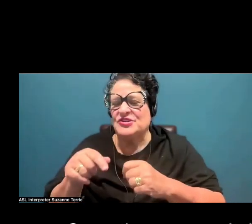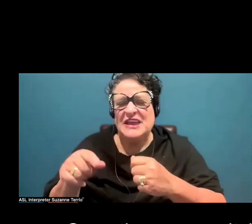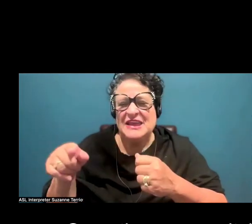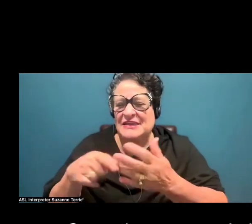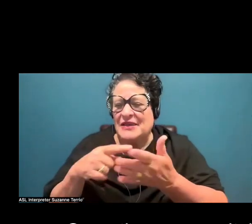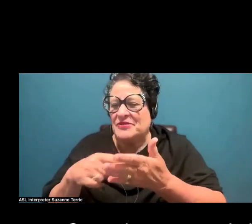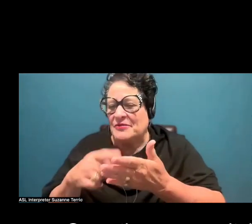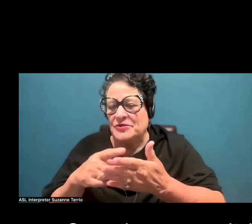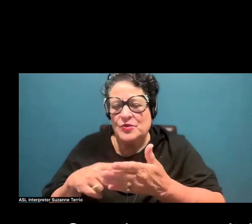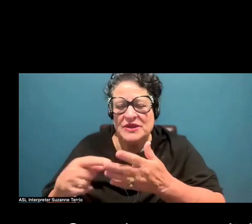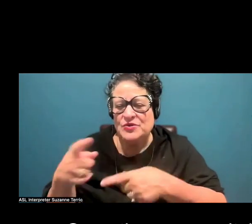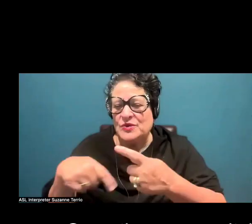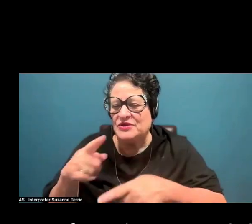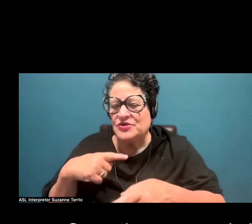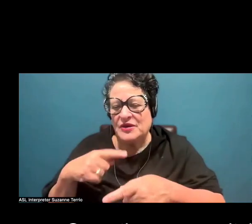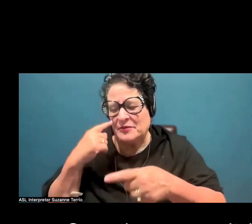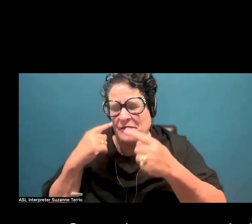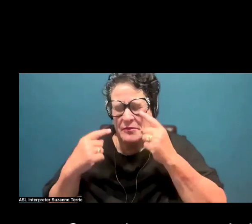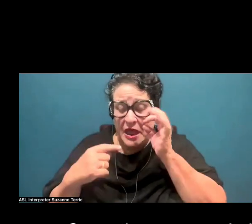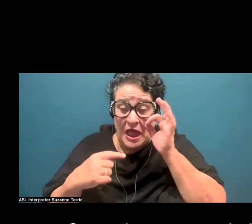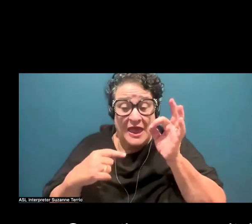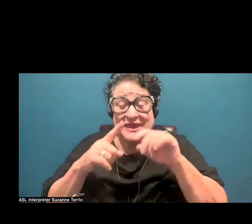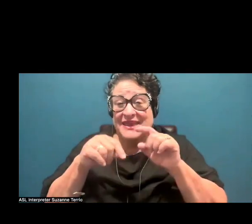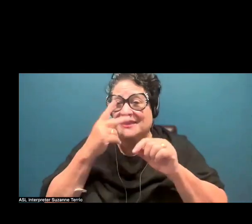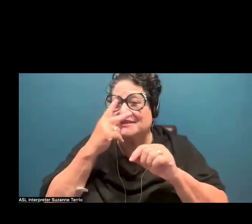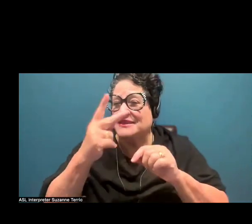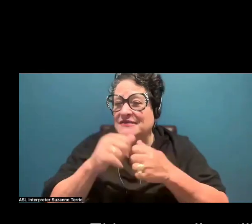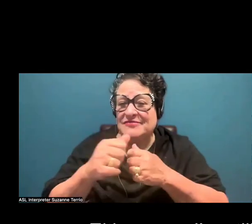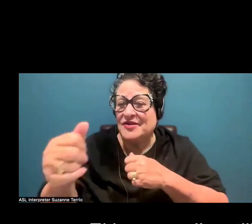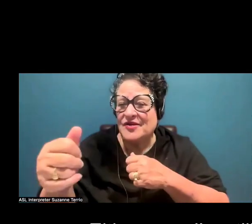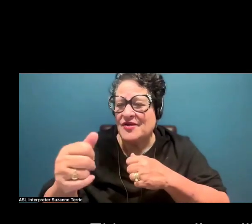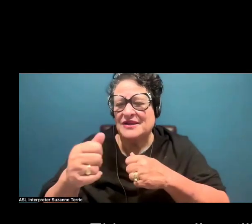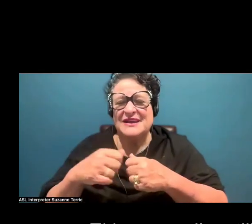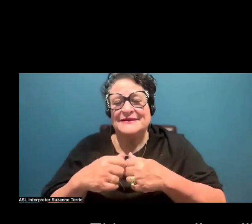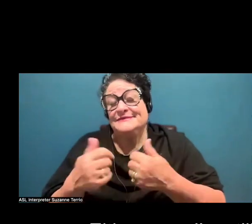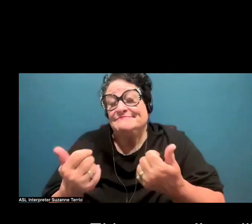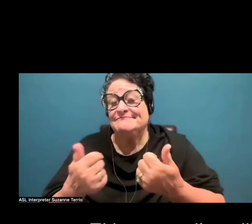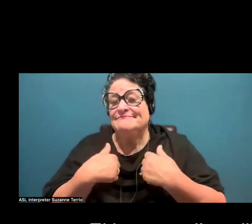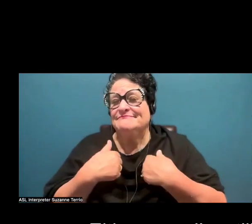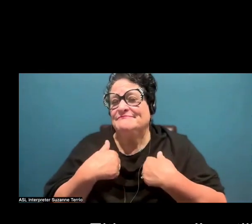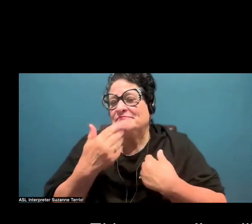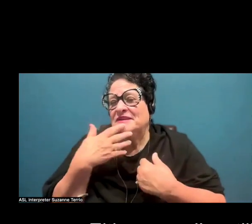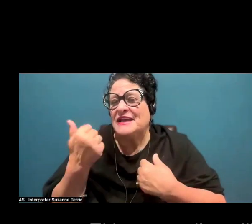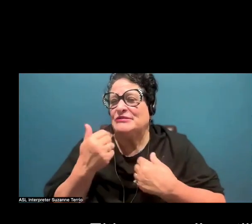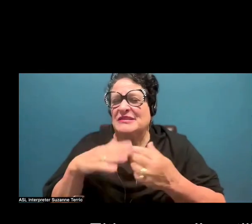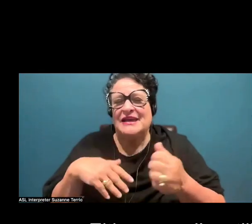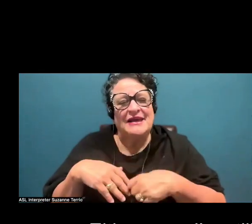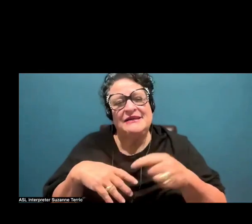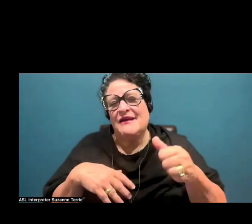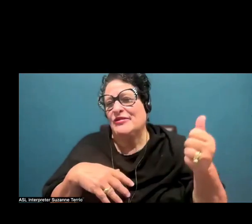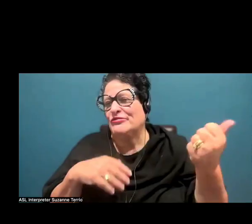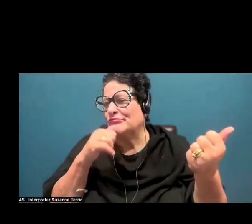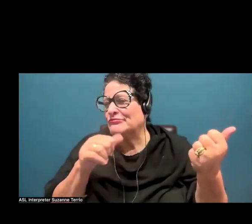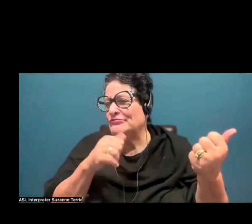Sometimes we switch, but my eye doesn't do well looking far, so it never lasts. Either way, I'm still a better shot than half the girls who could take my